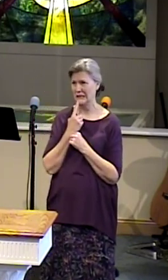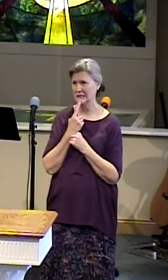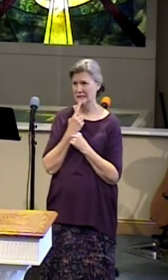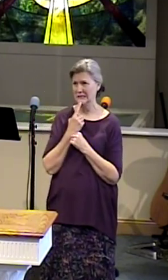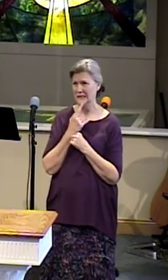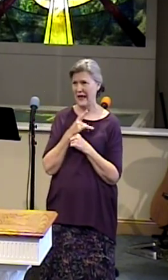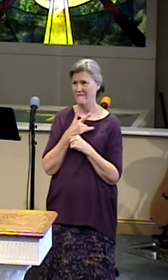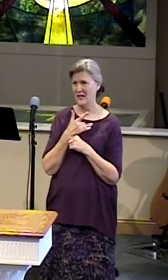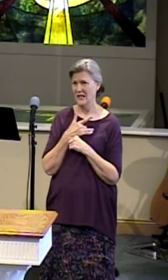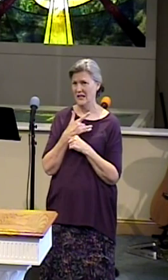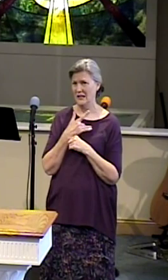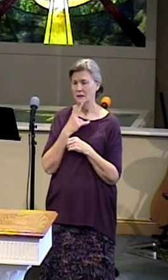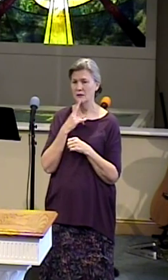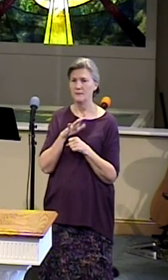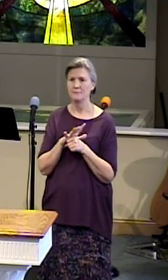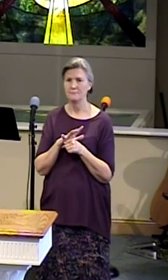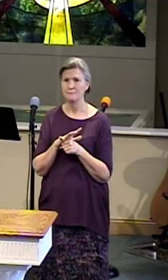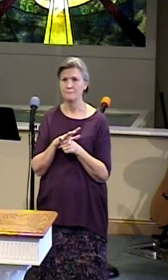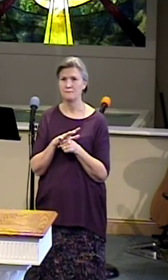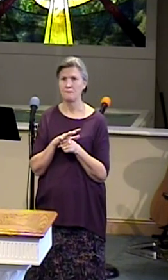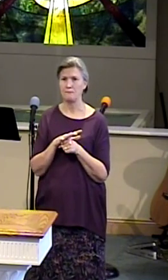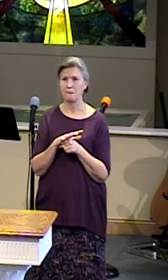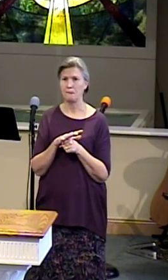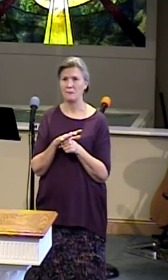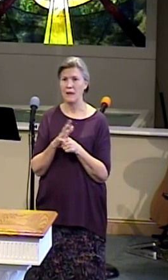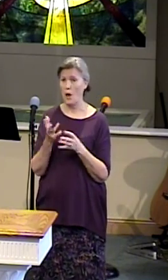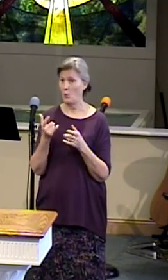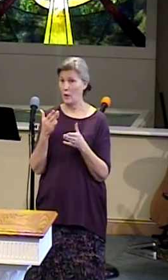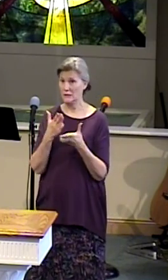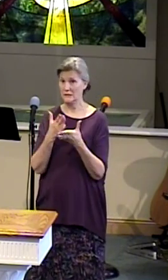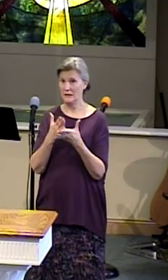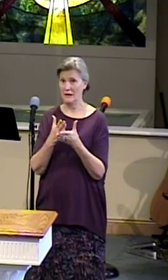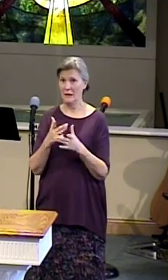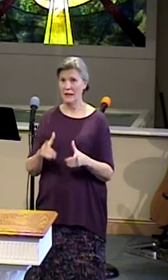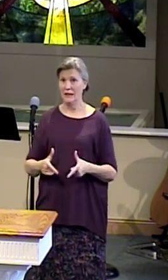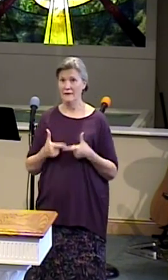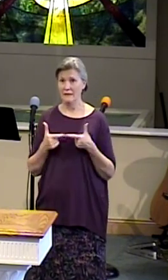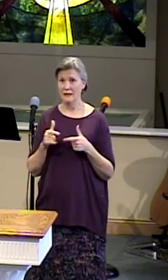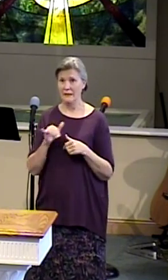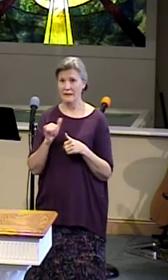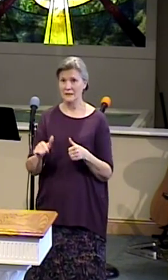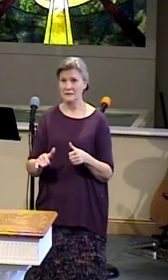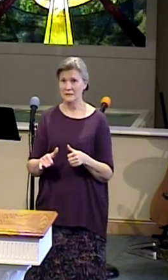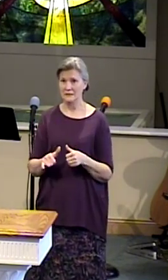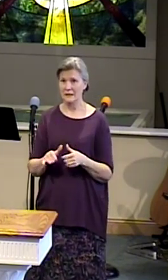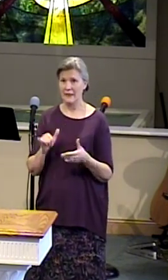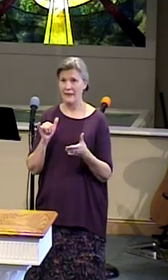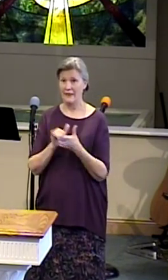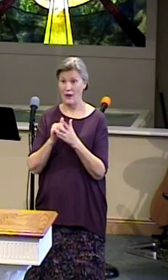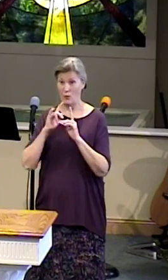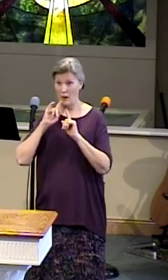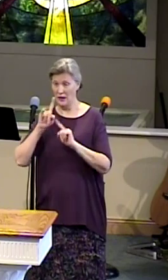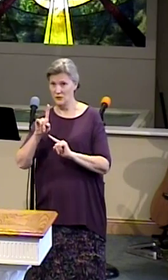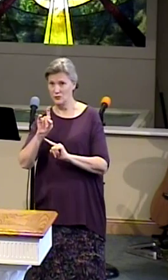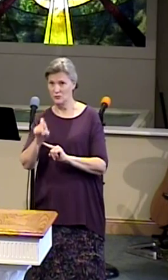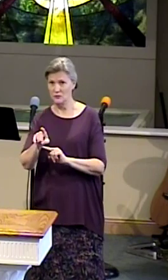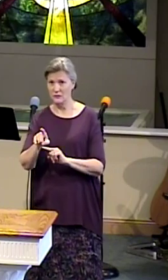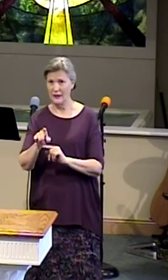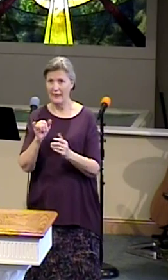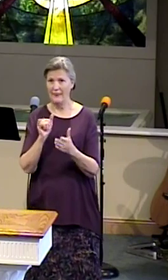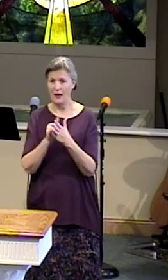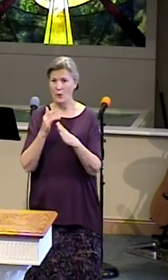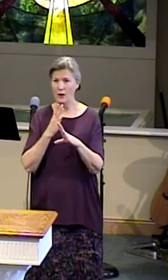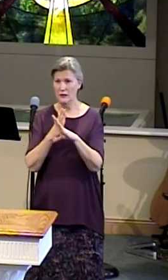I feel commitment. I don't want to stop living the way that I'm living. That will answer your question. That will hinder